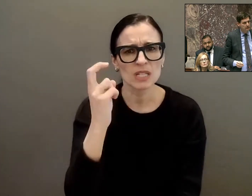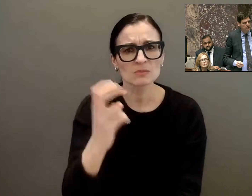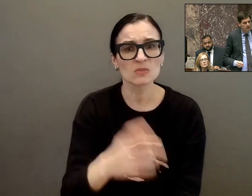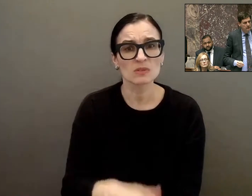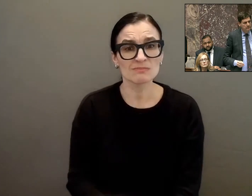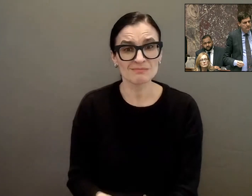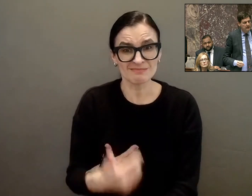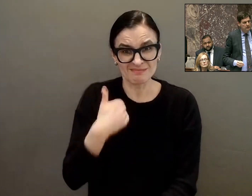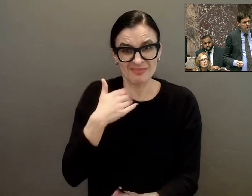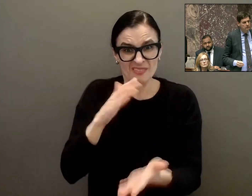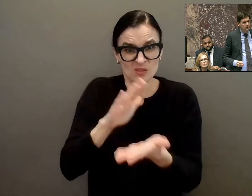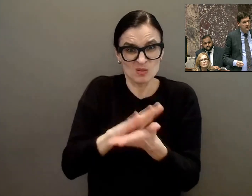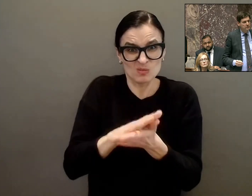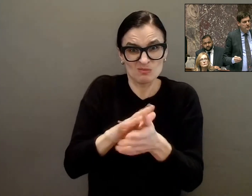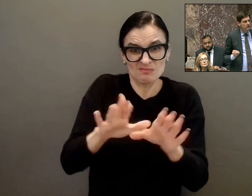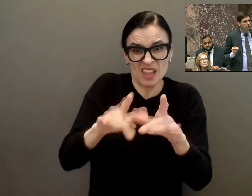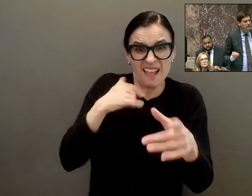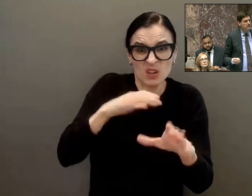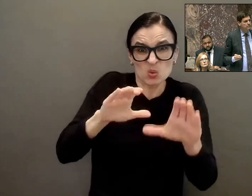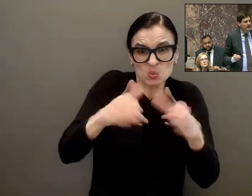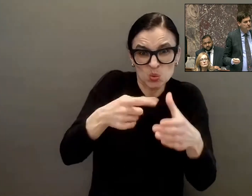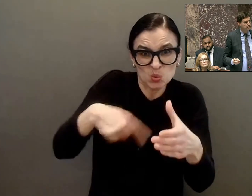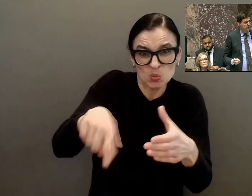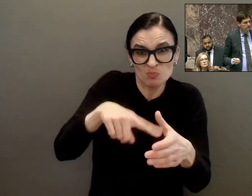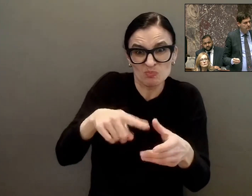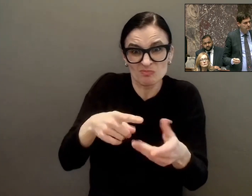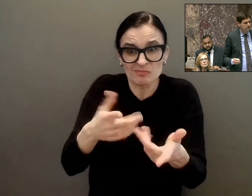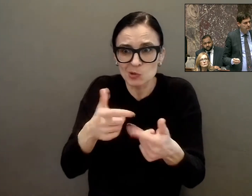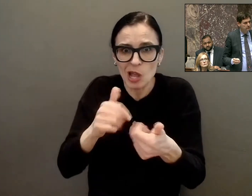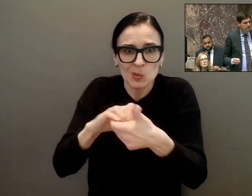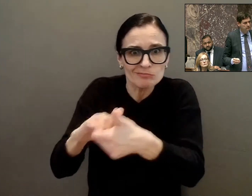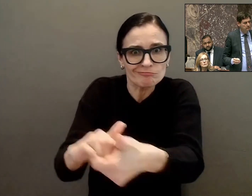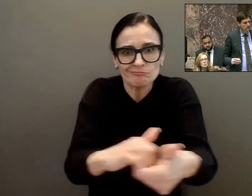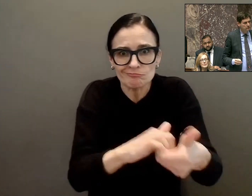again. Now, the member's got great passion,